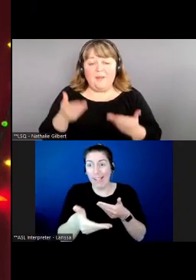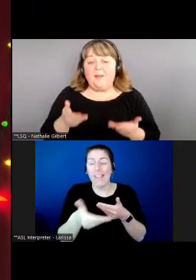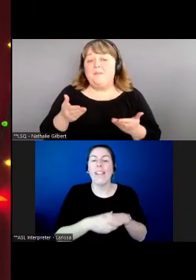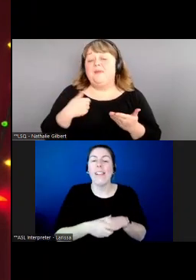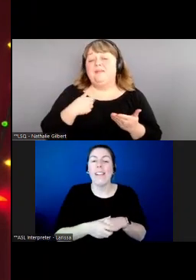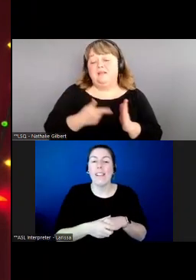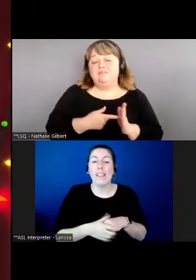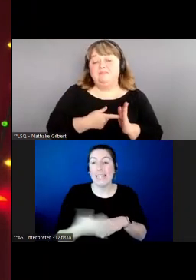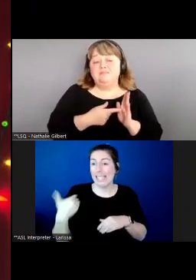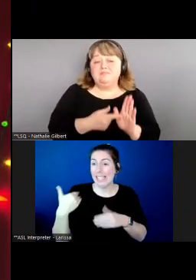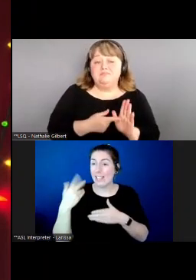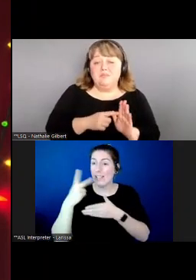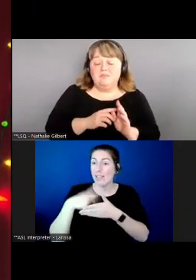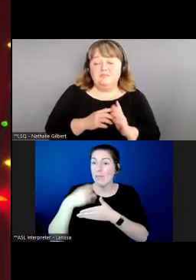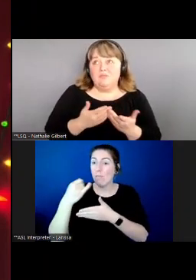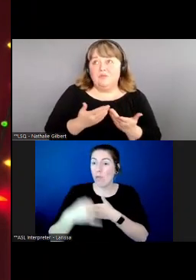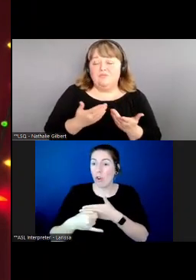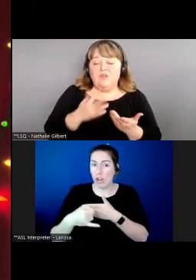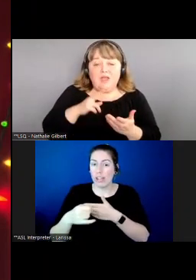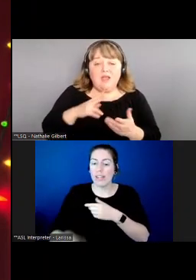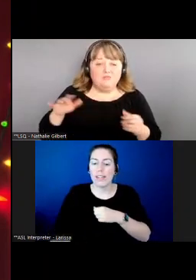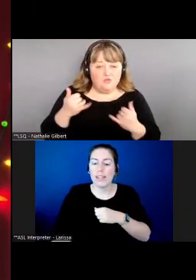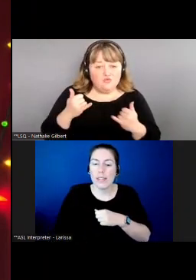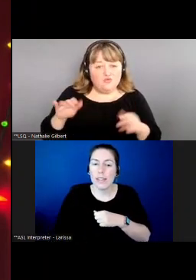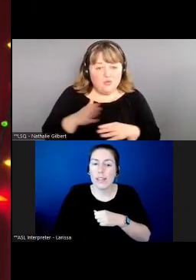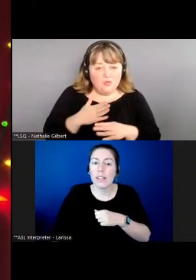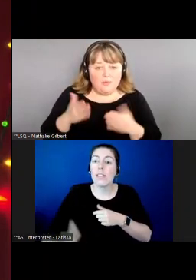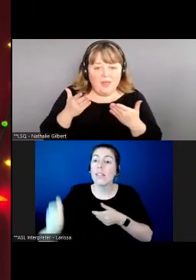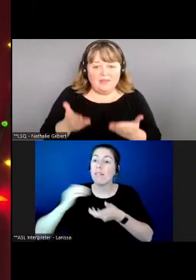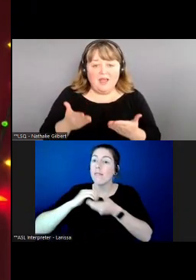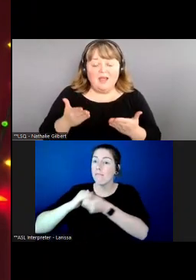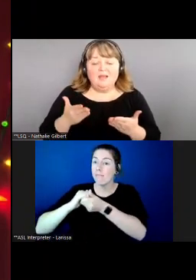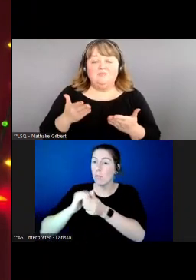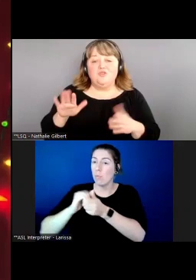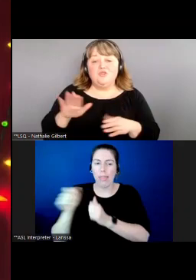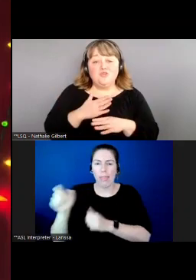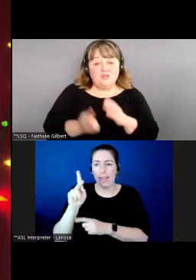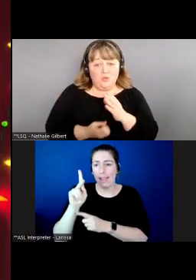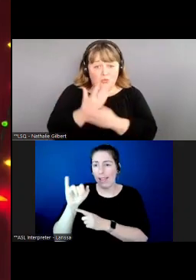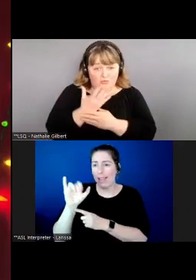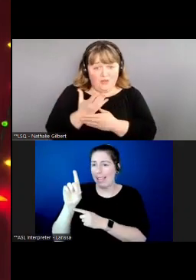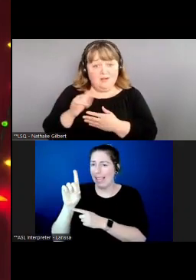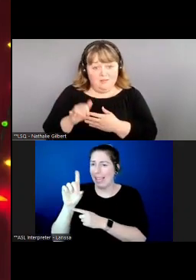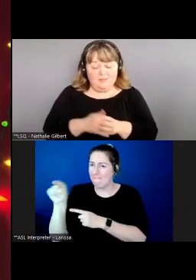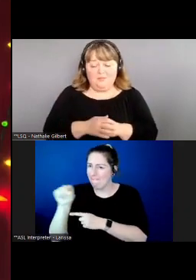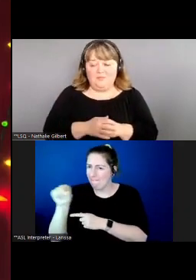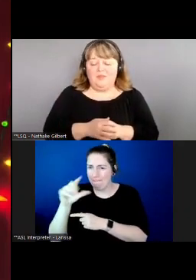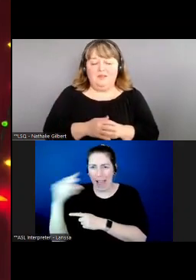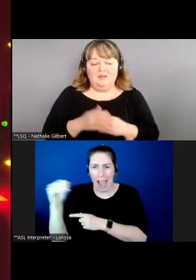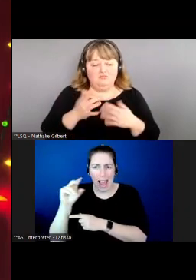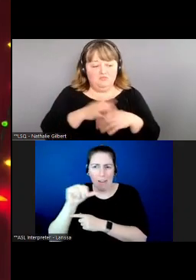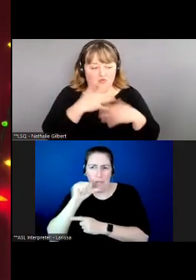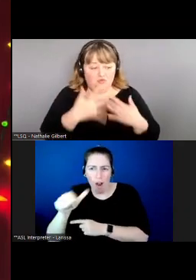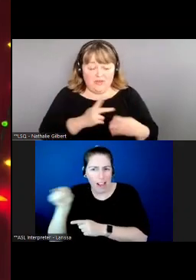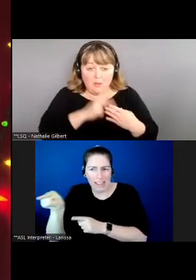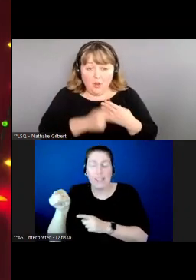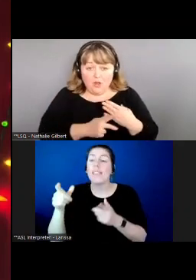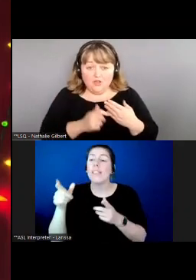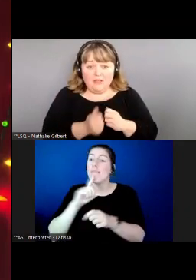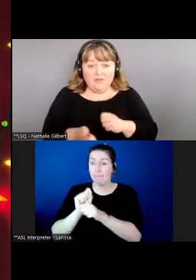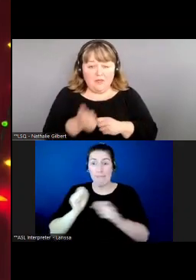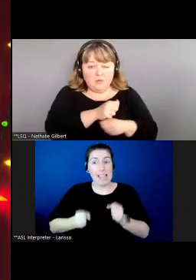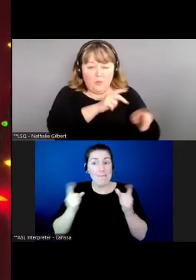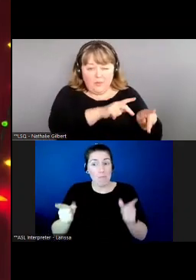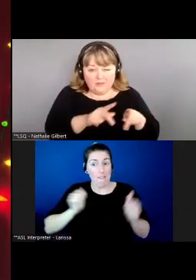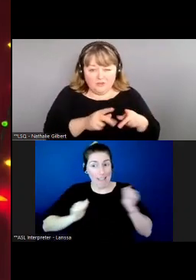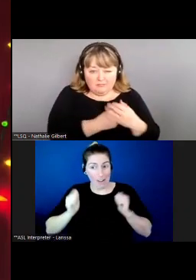along with some collaborators, the Kidnauts, who are improv actors. And so we've been doing some